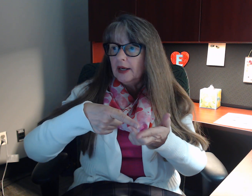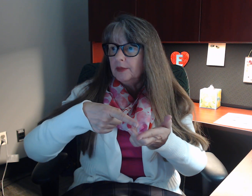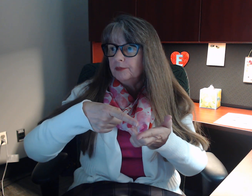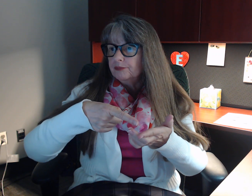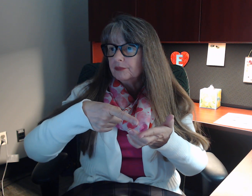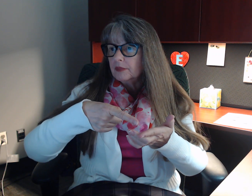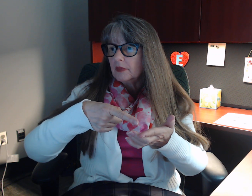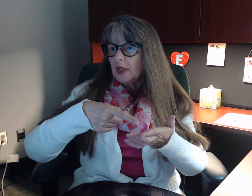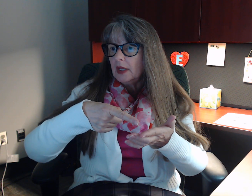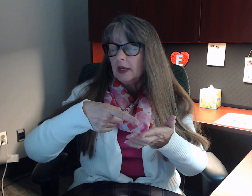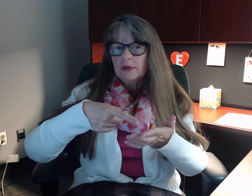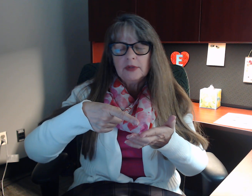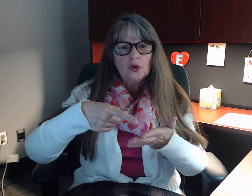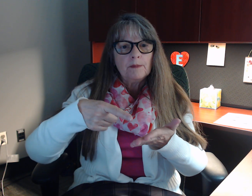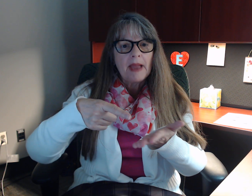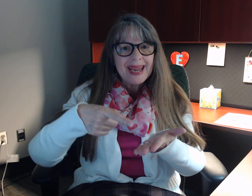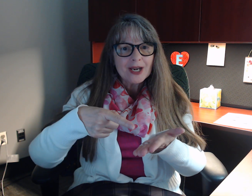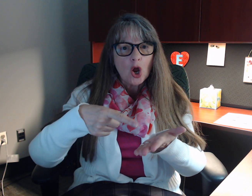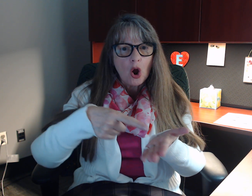then you pay it off.